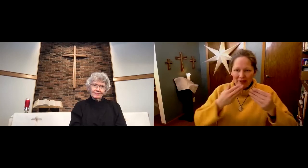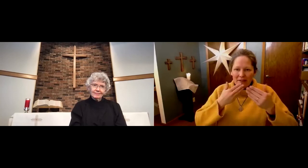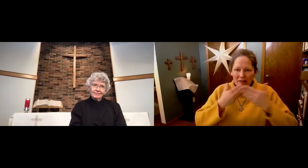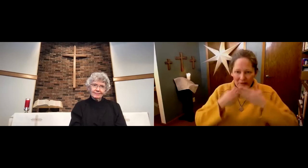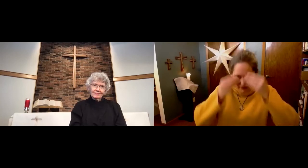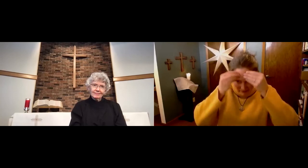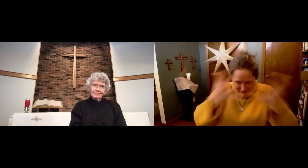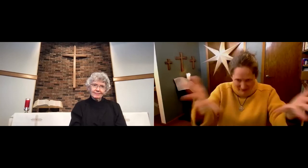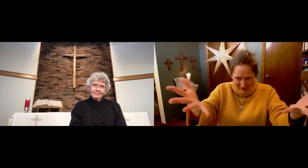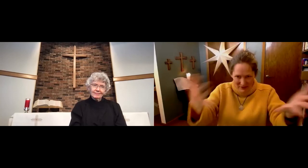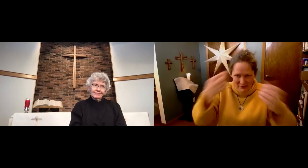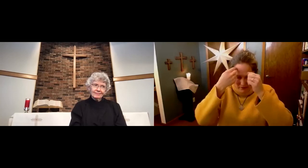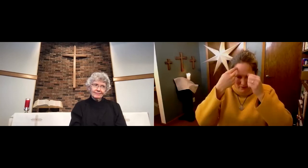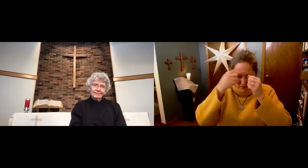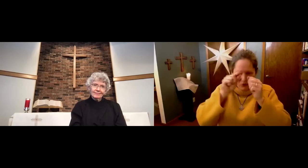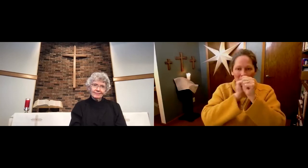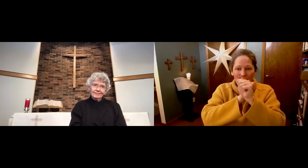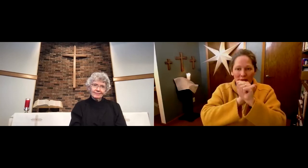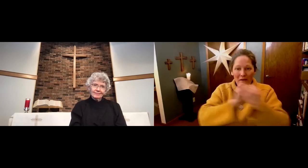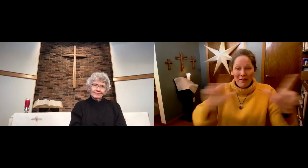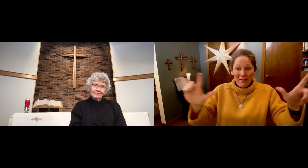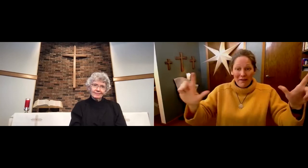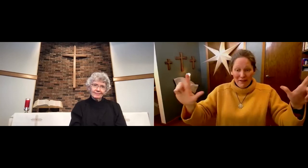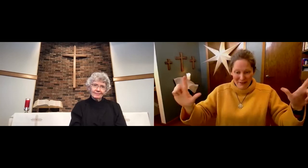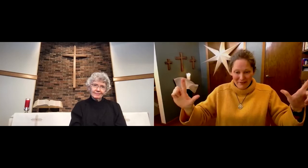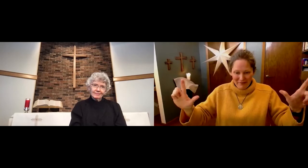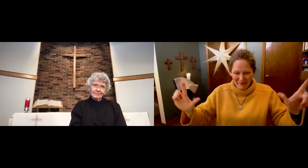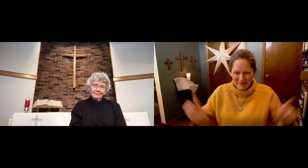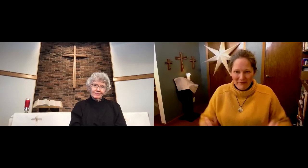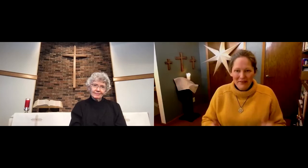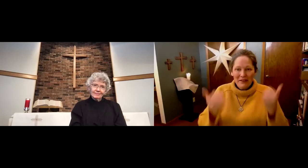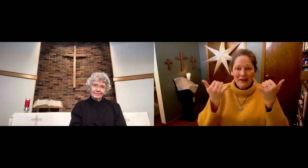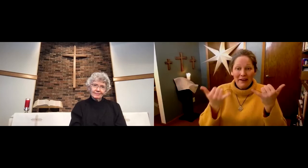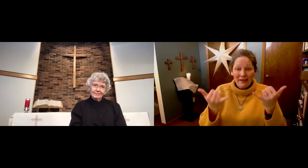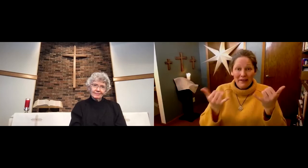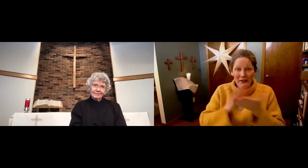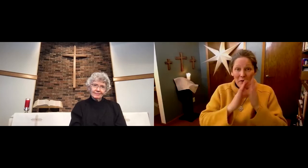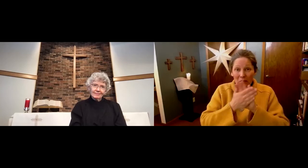of peace and good news for all.